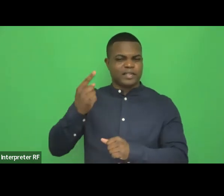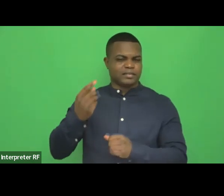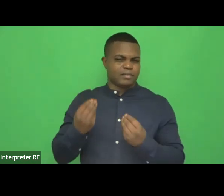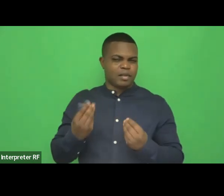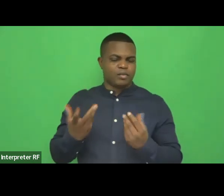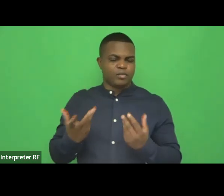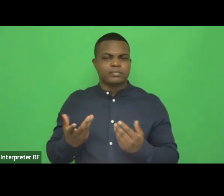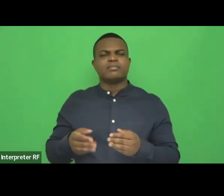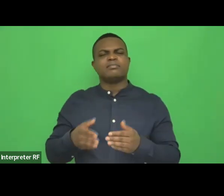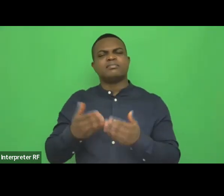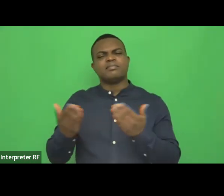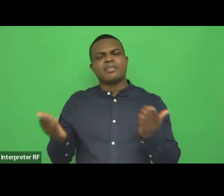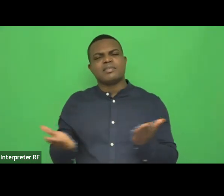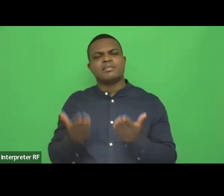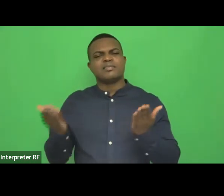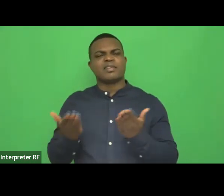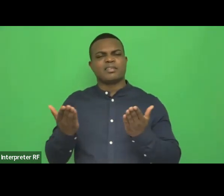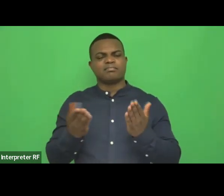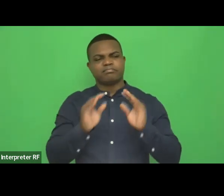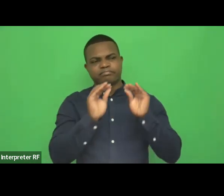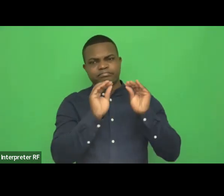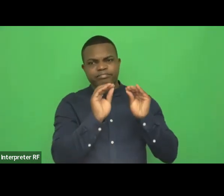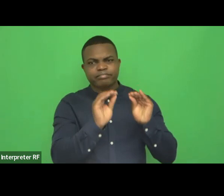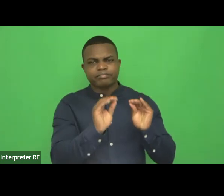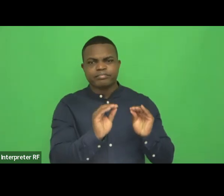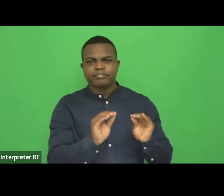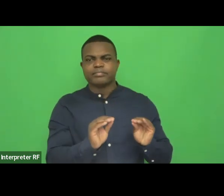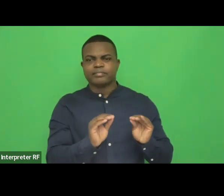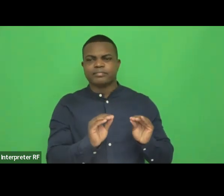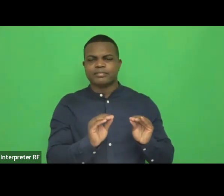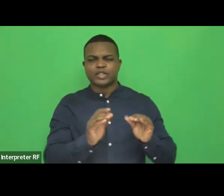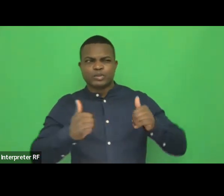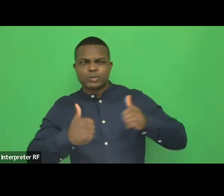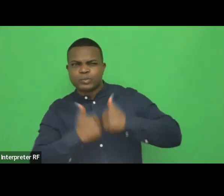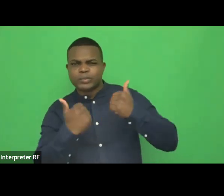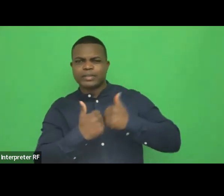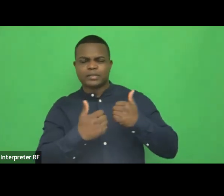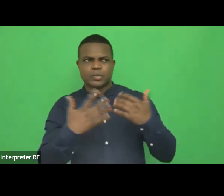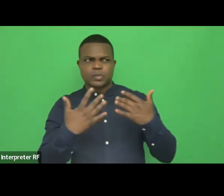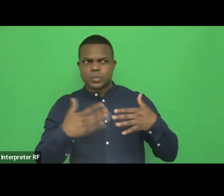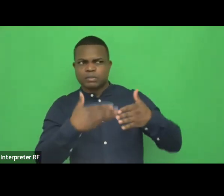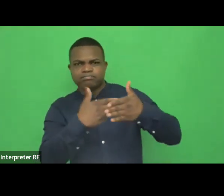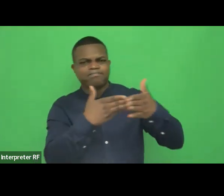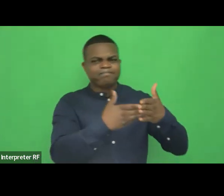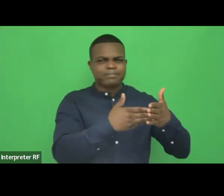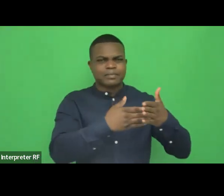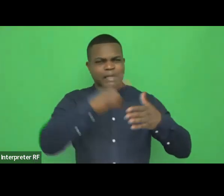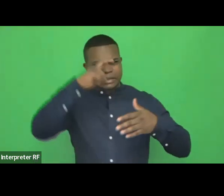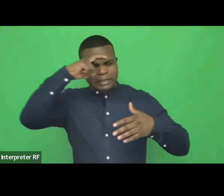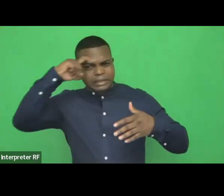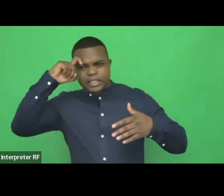and that now is able to work with all sorts of publications, including more complex